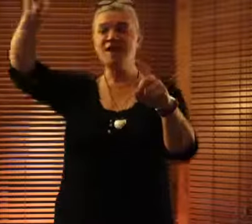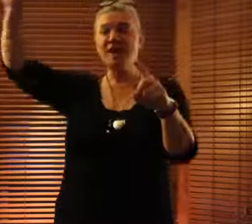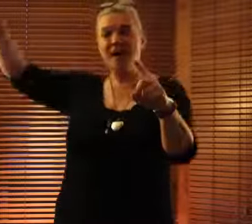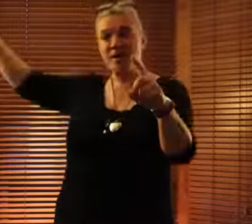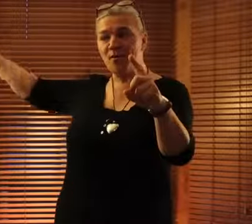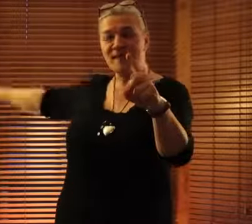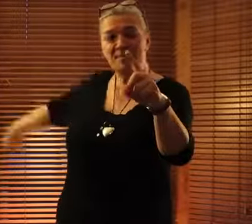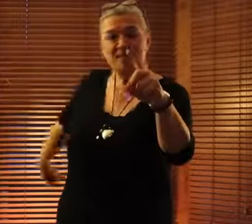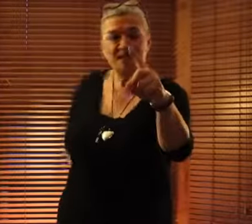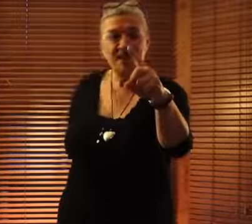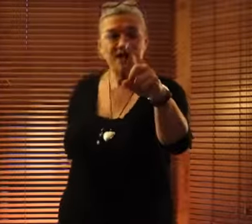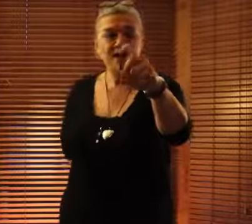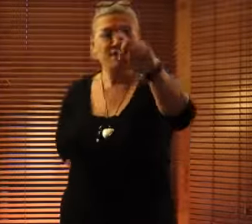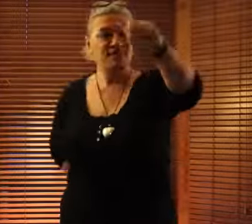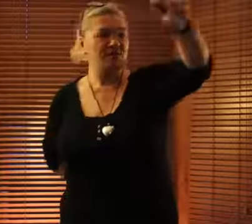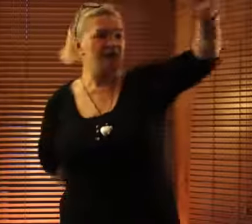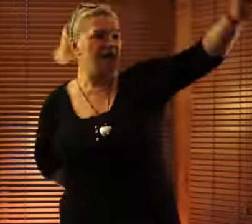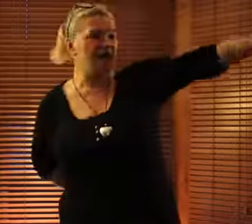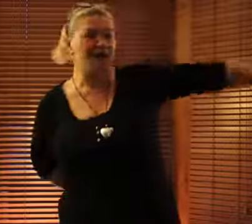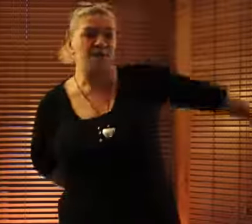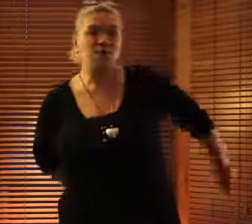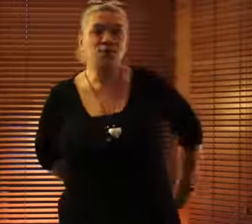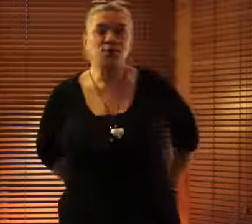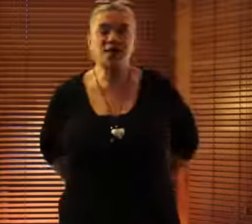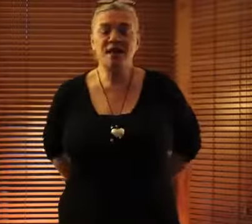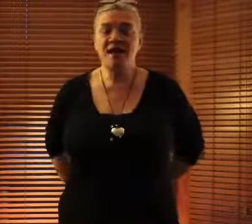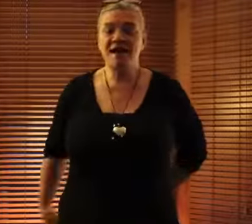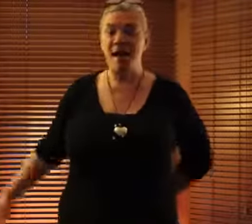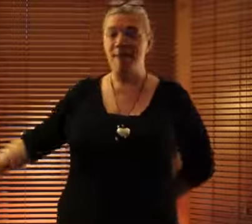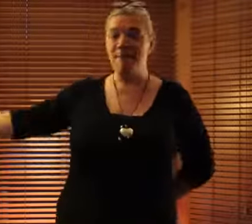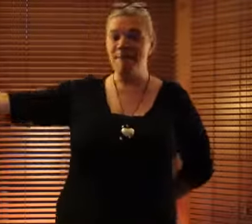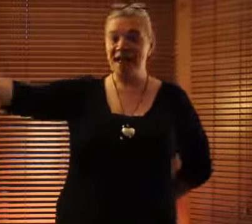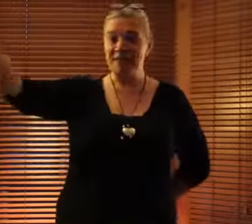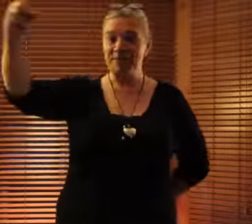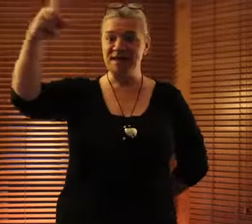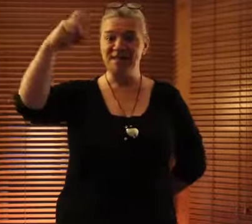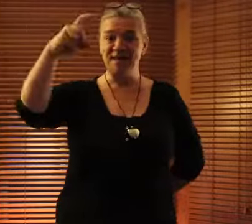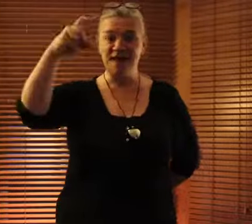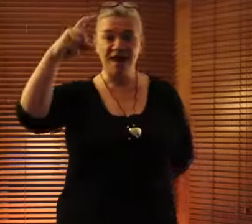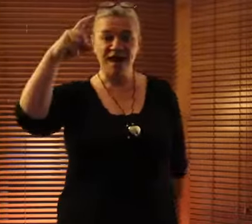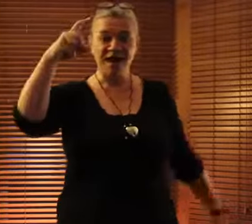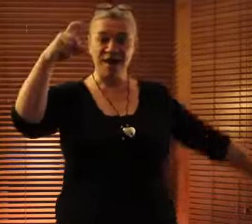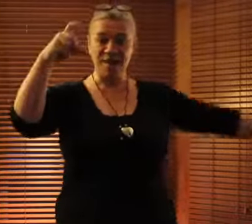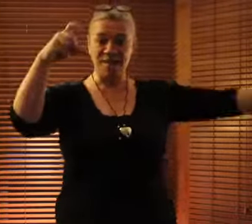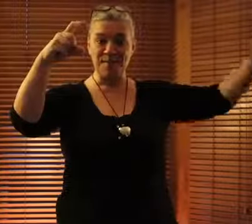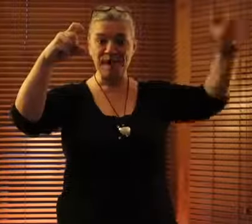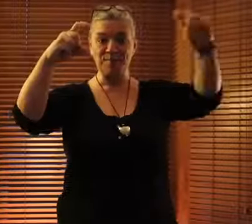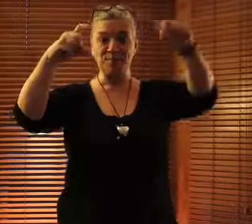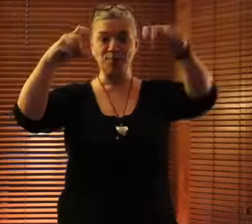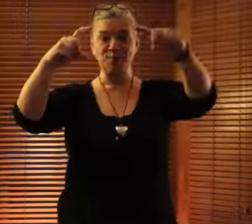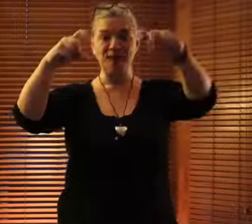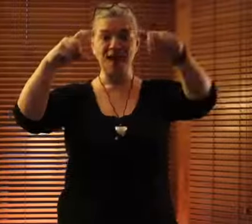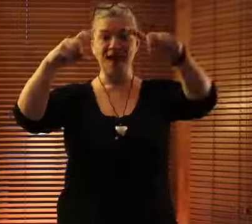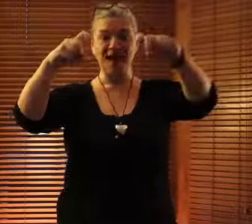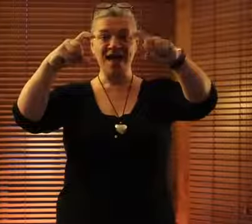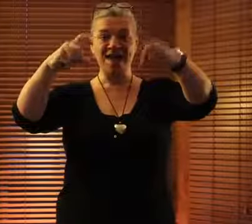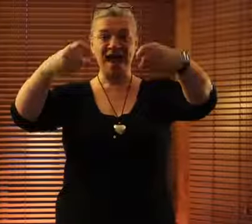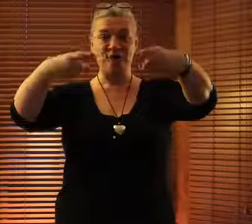Fly away Peter, fly away Paul. Come back Peter, come back Paul. Now,